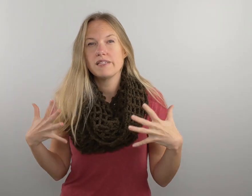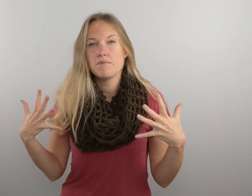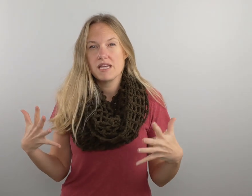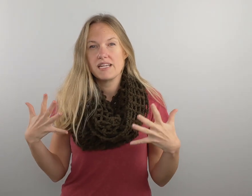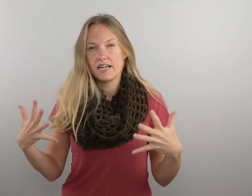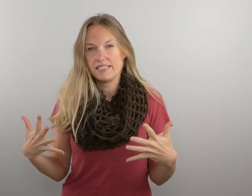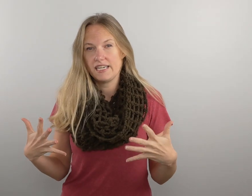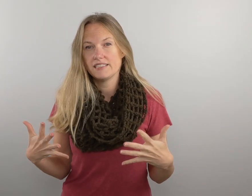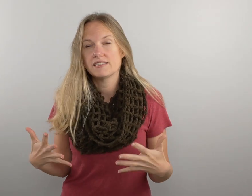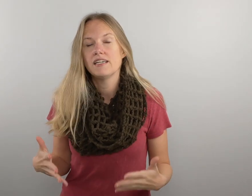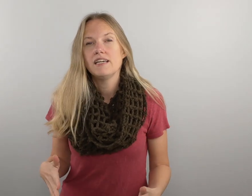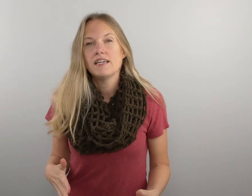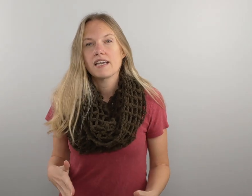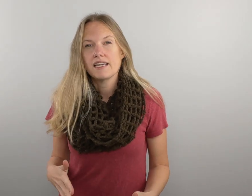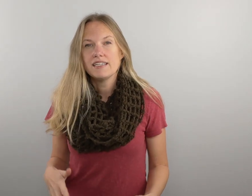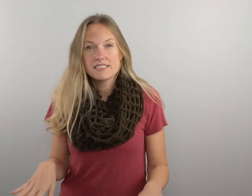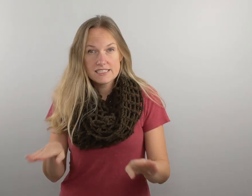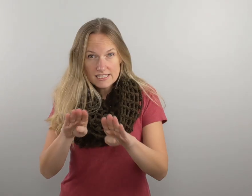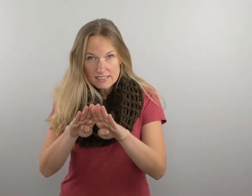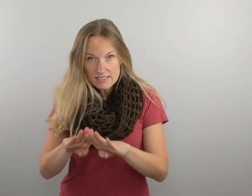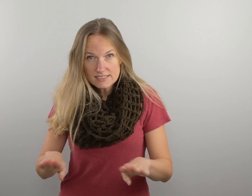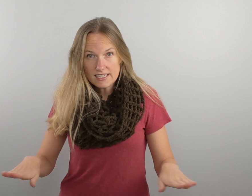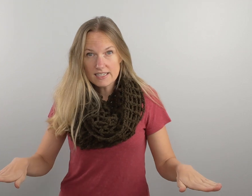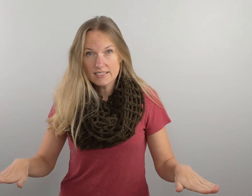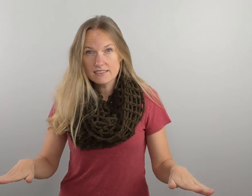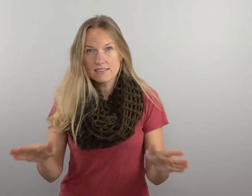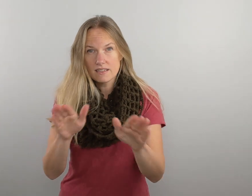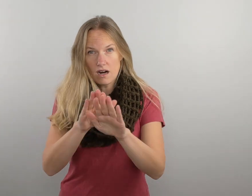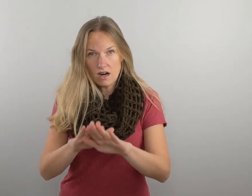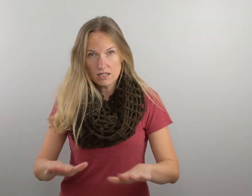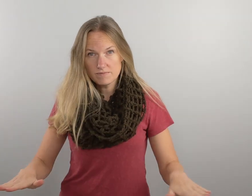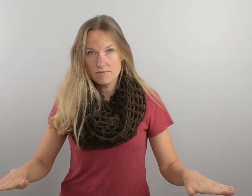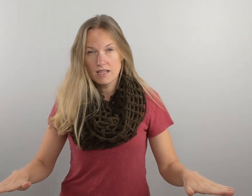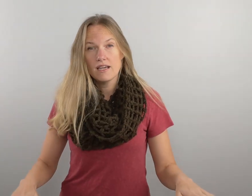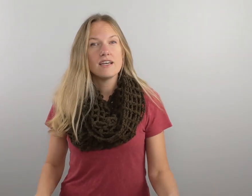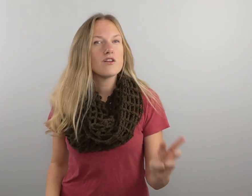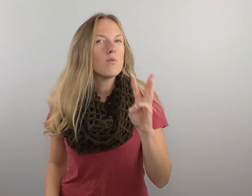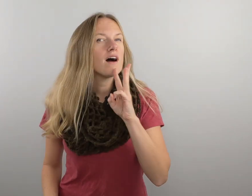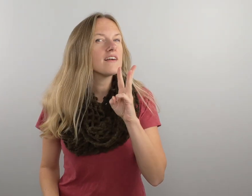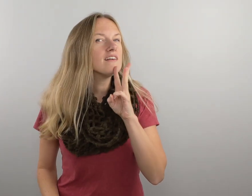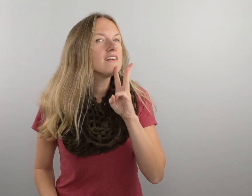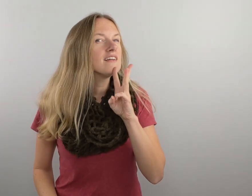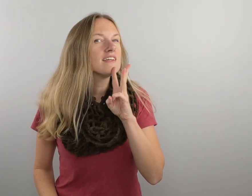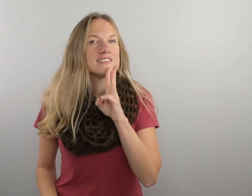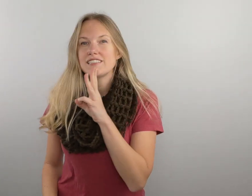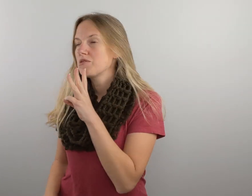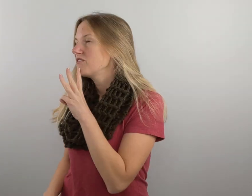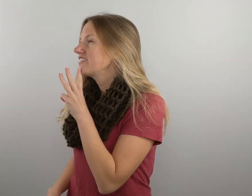the main ideas. Okay, still is like this, calm, and then water is a W at your